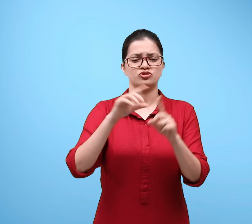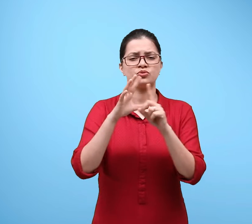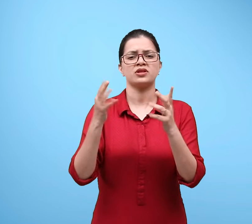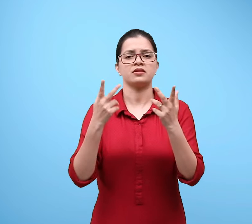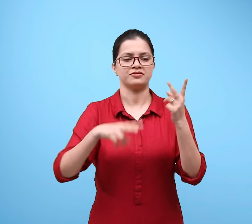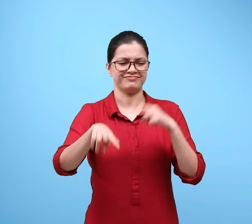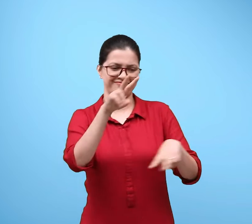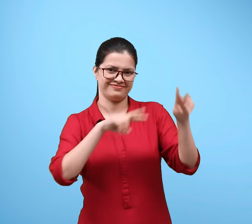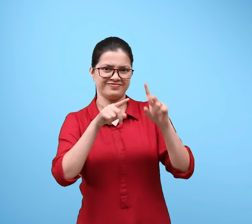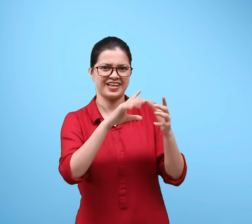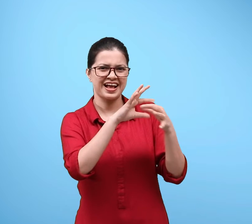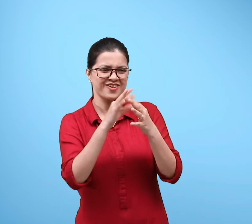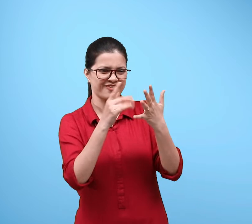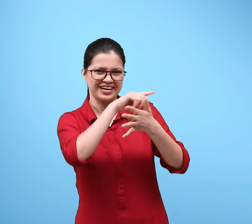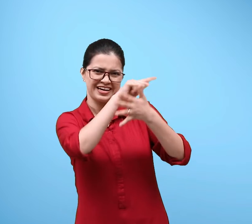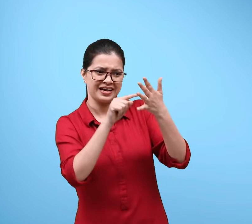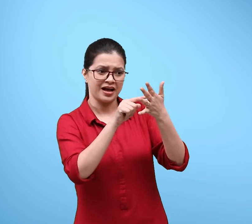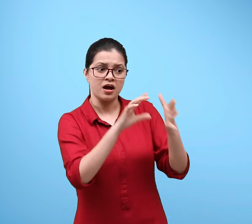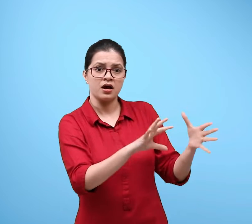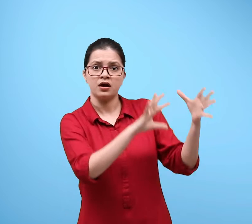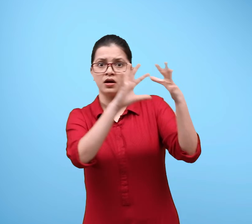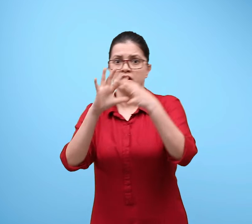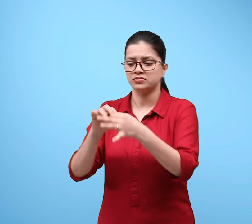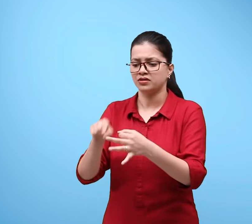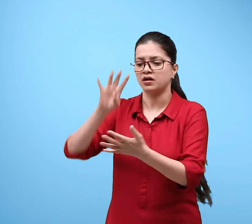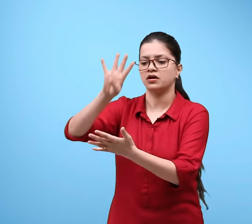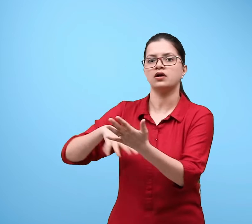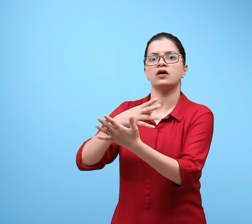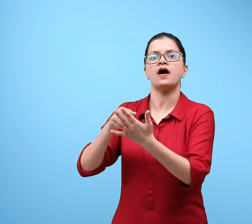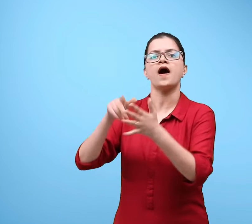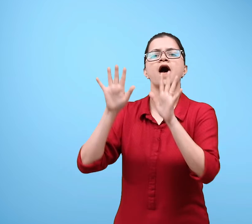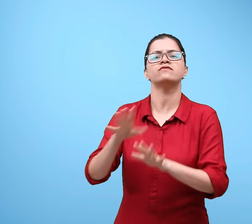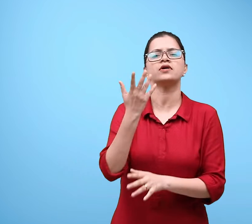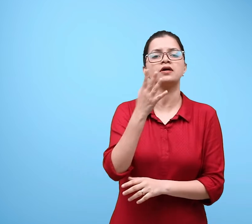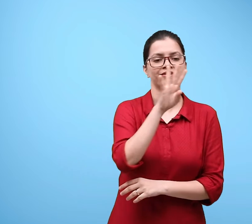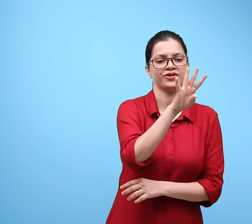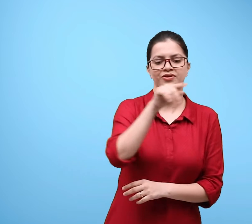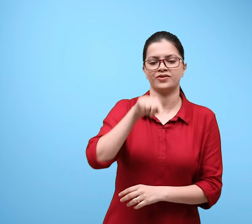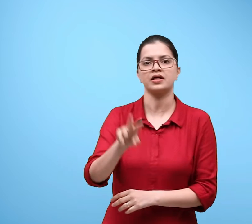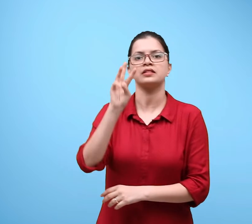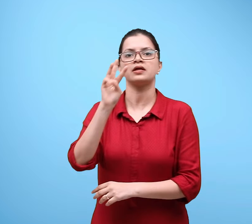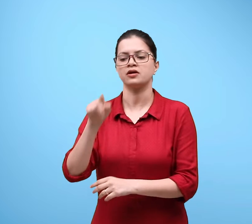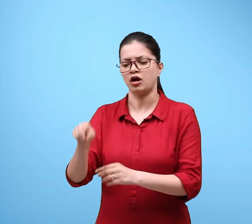Observe what happens to the substances added to water. Note your observations as shown in